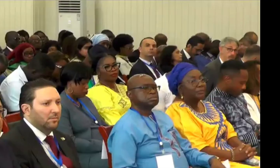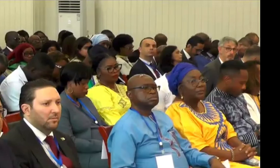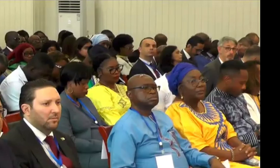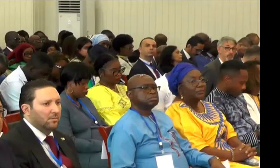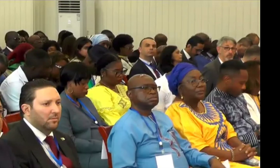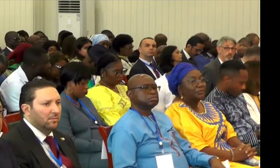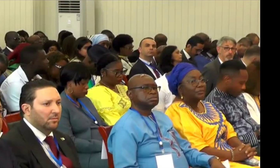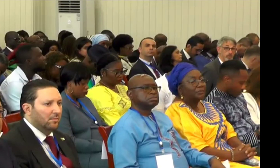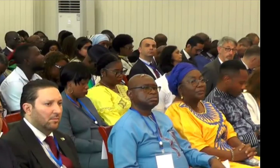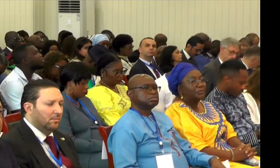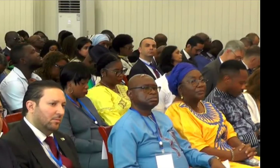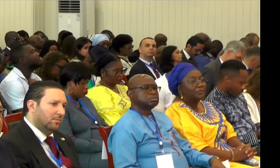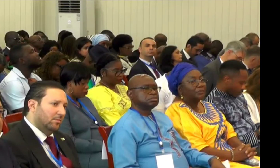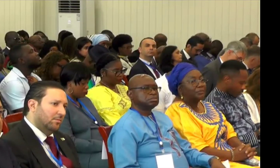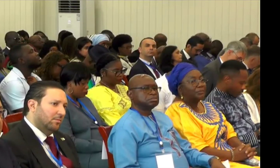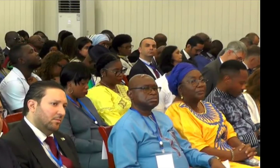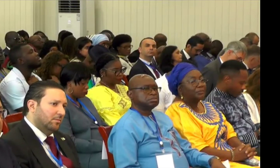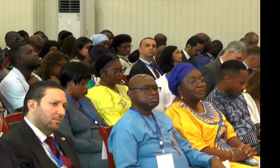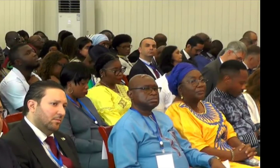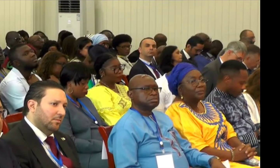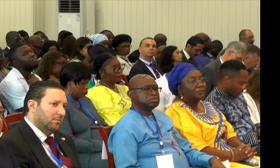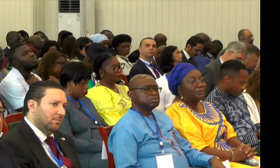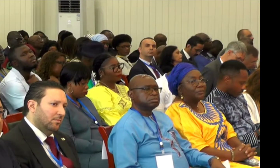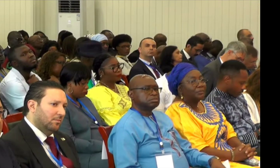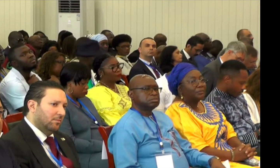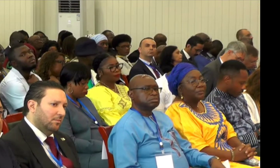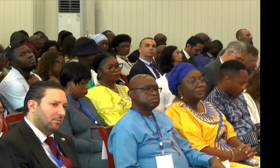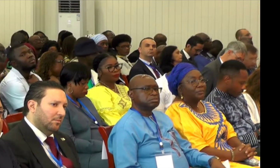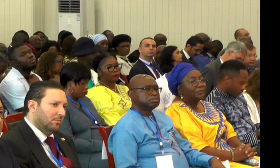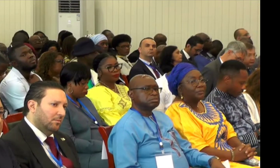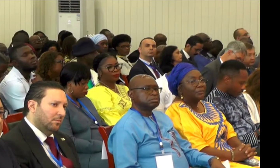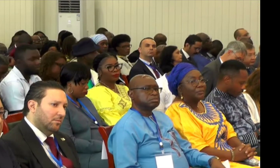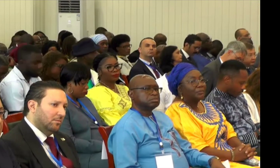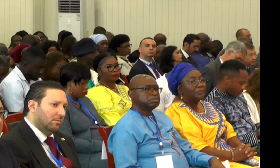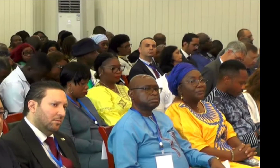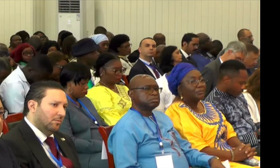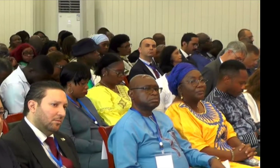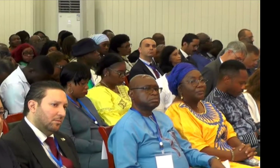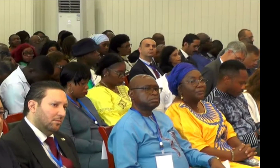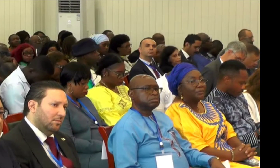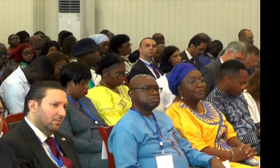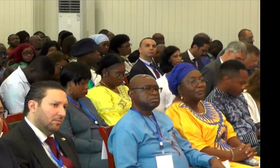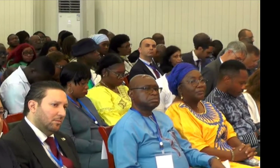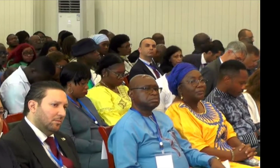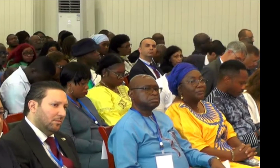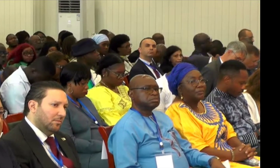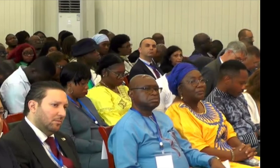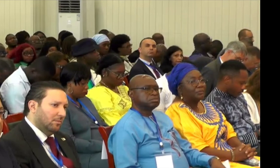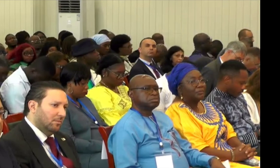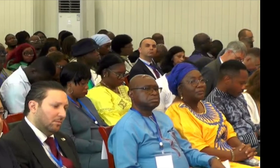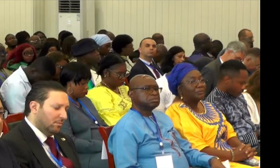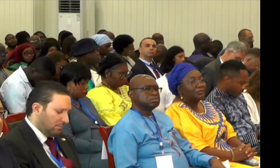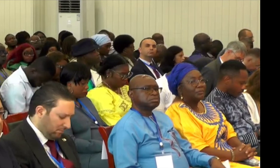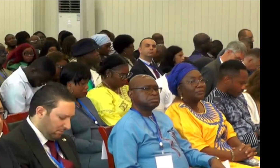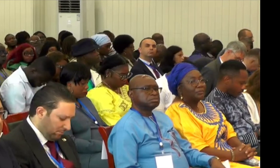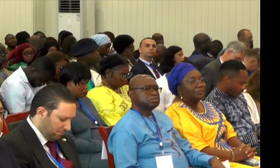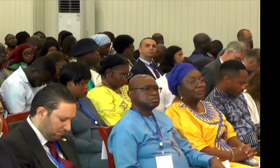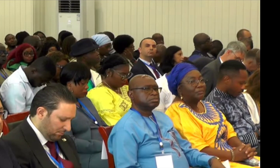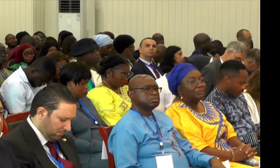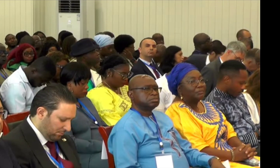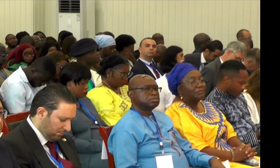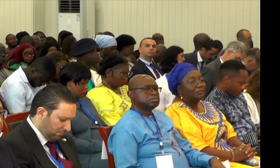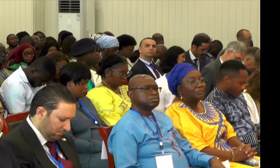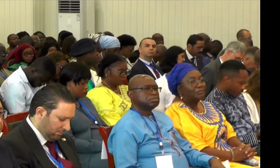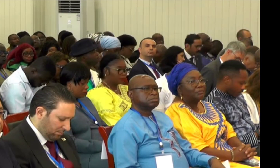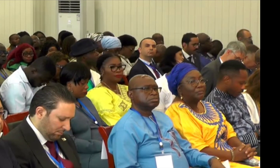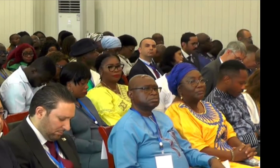document is part for the future. And as we heard, His Excellency, the Foreign Minister of